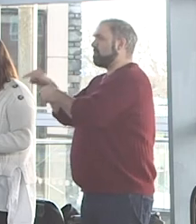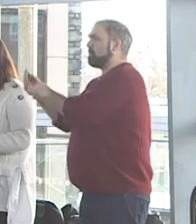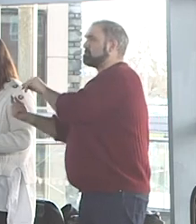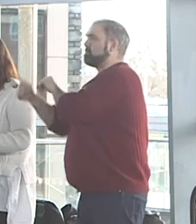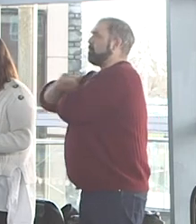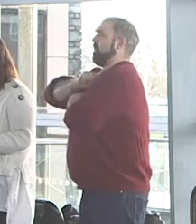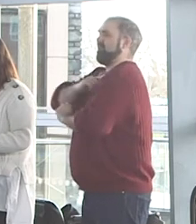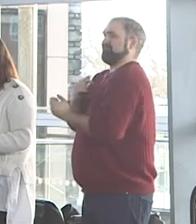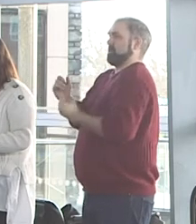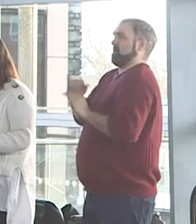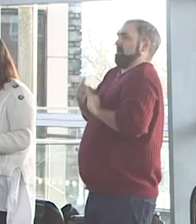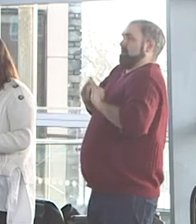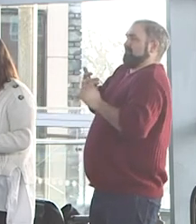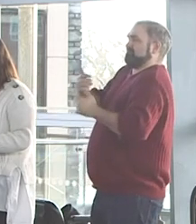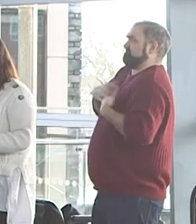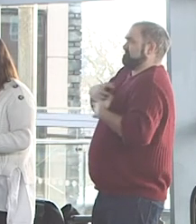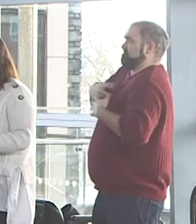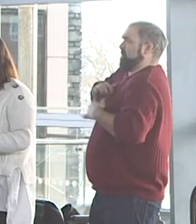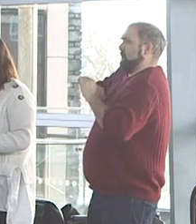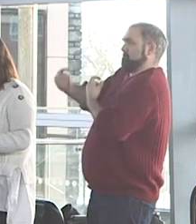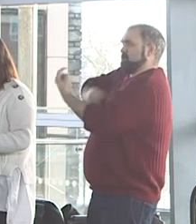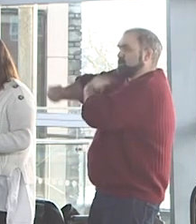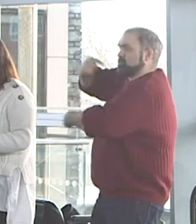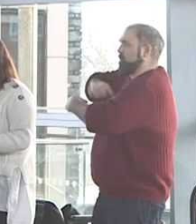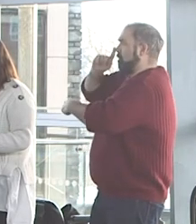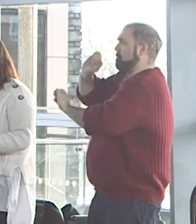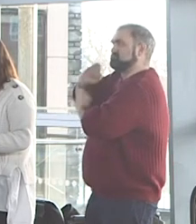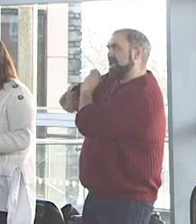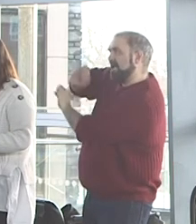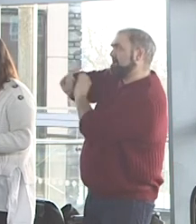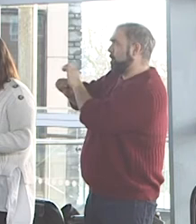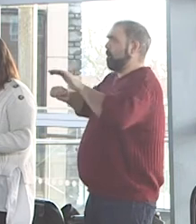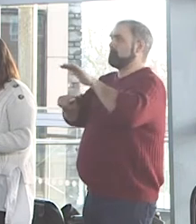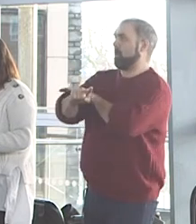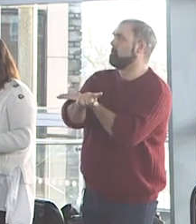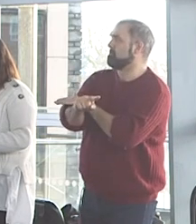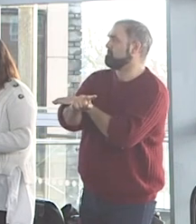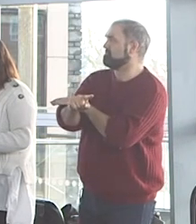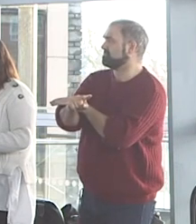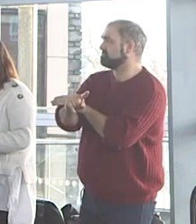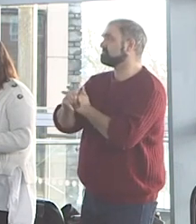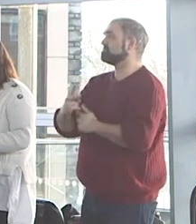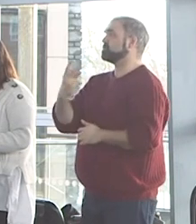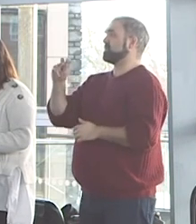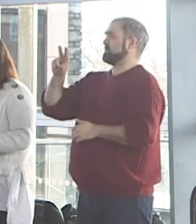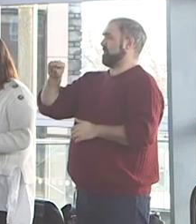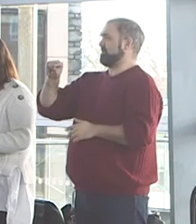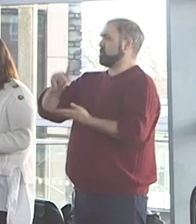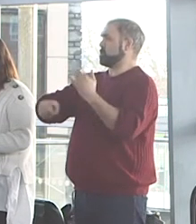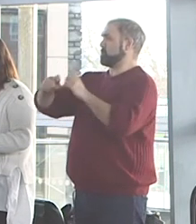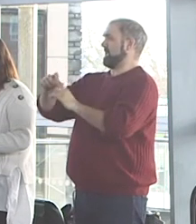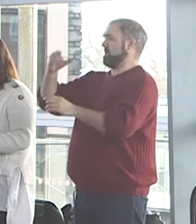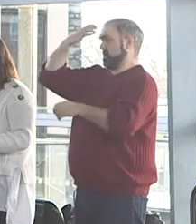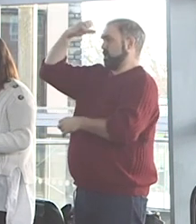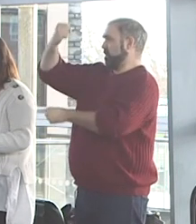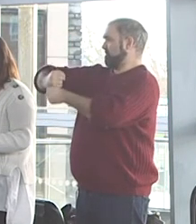fear of persecution and are unable to protect themselves or return there. In 2012, the UK